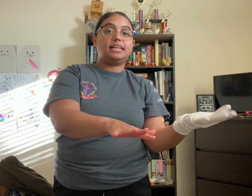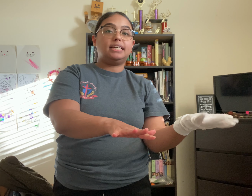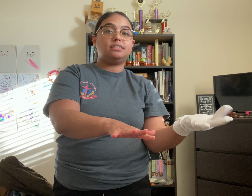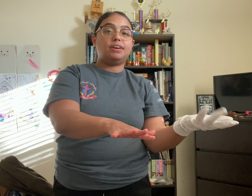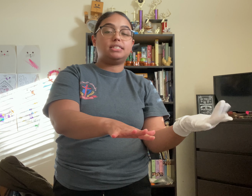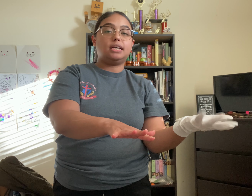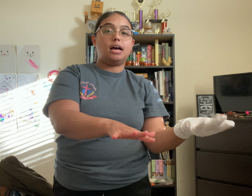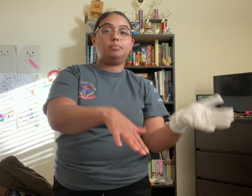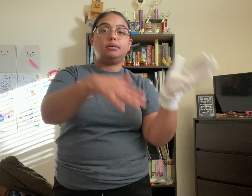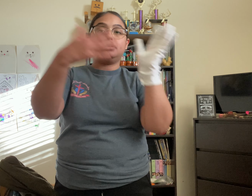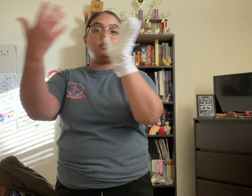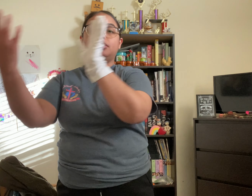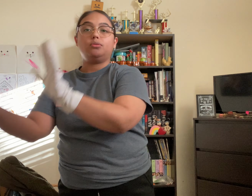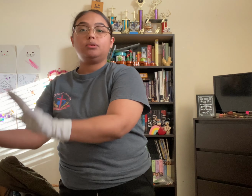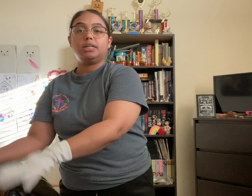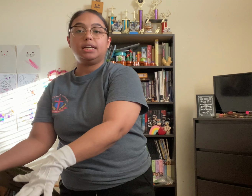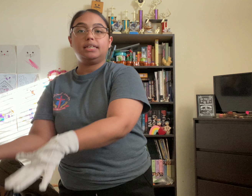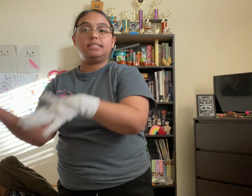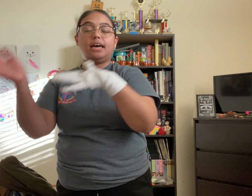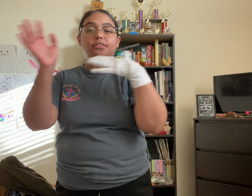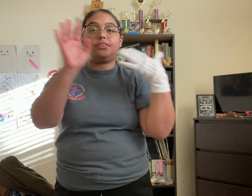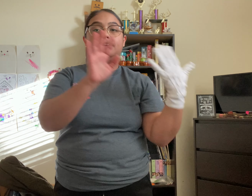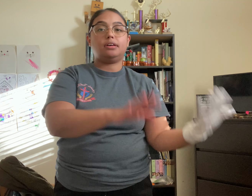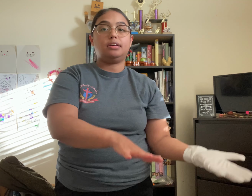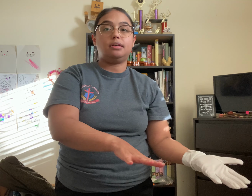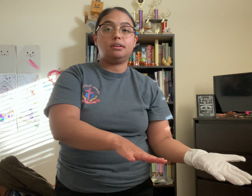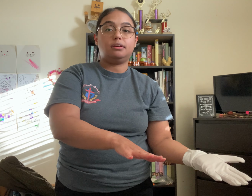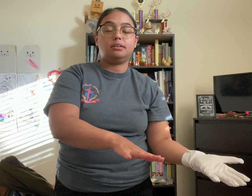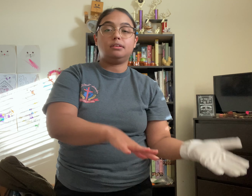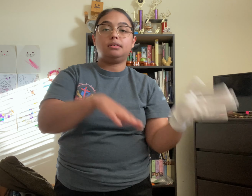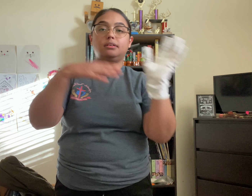is facing up. So death.